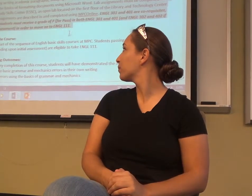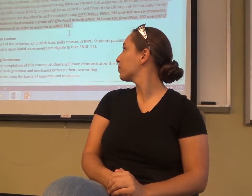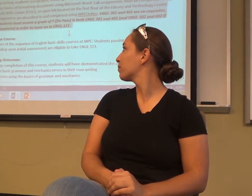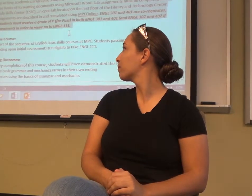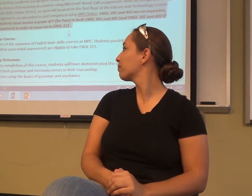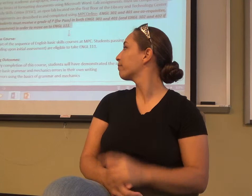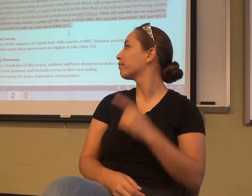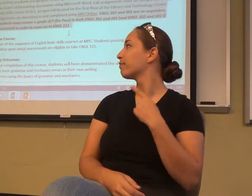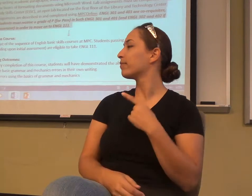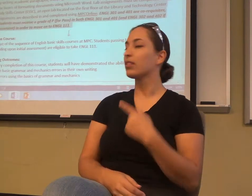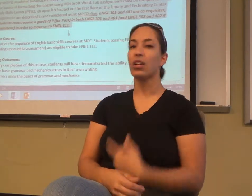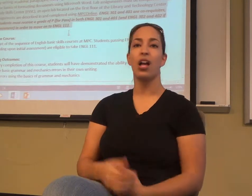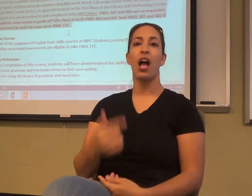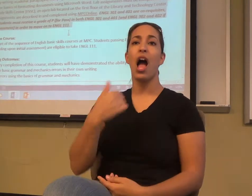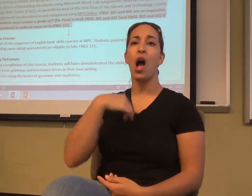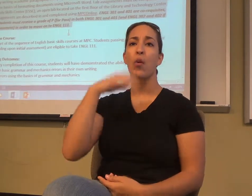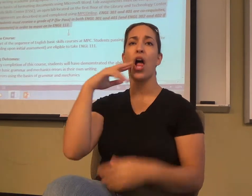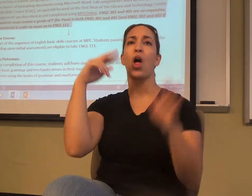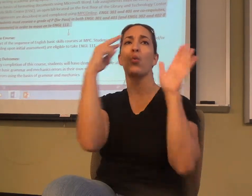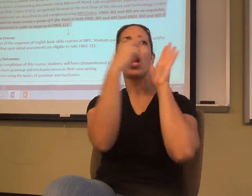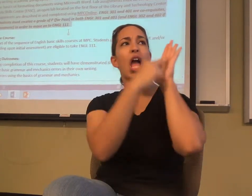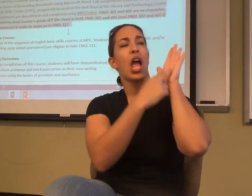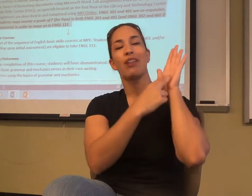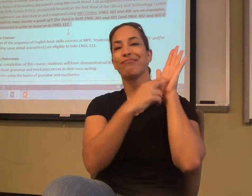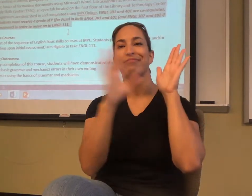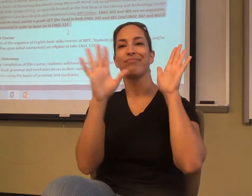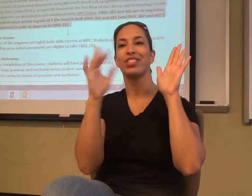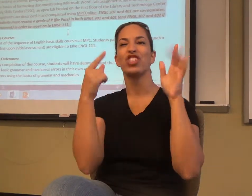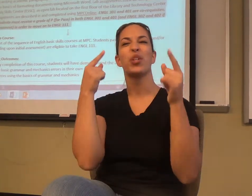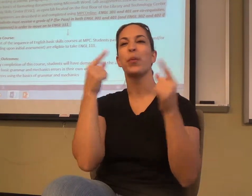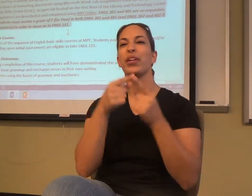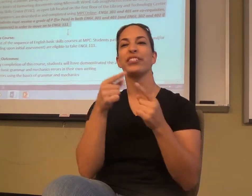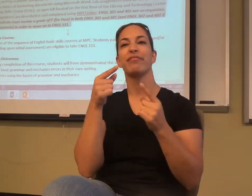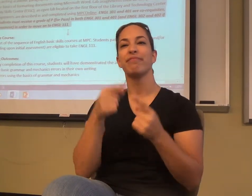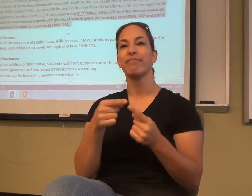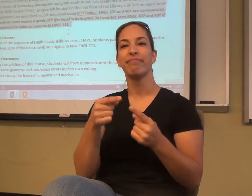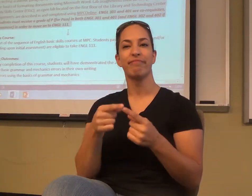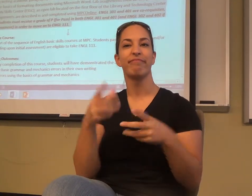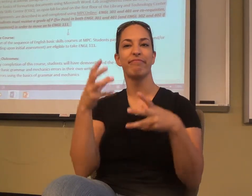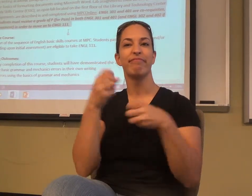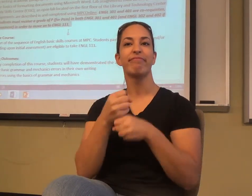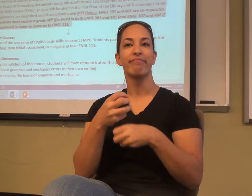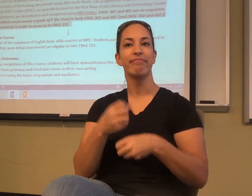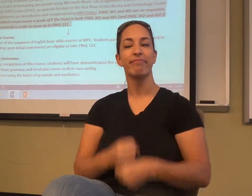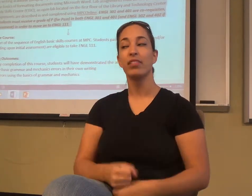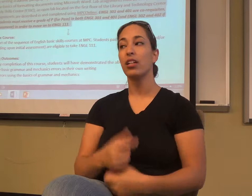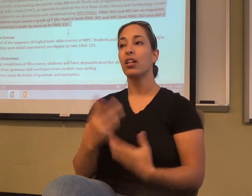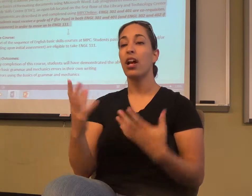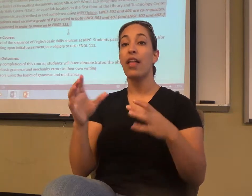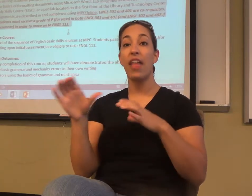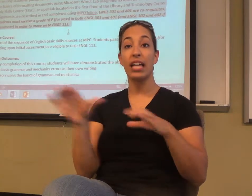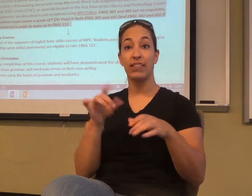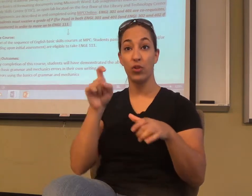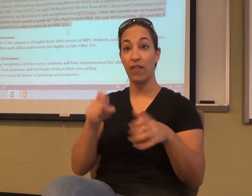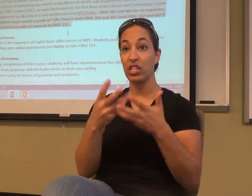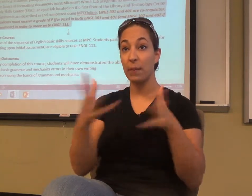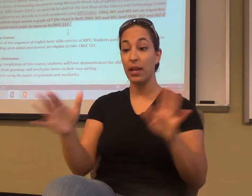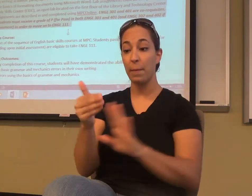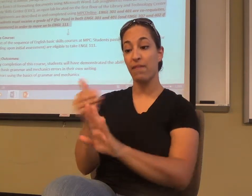I'm not going to read this word for word. I'm just going to hit some of the high points. The activity that you have to complete by the end of the week is a syllabus